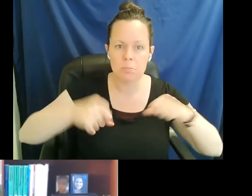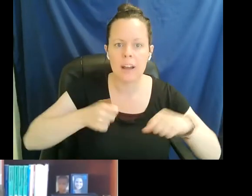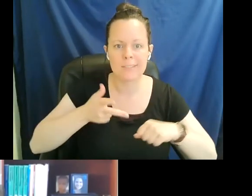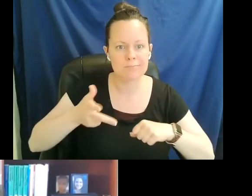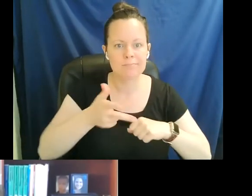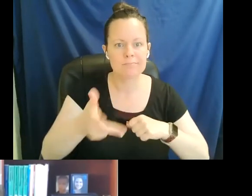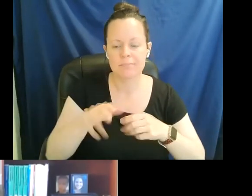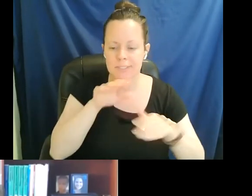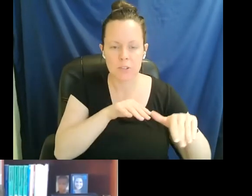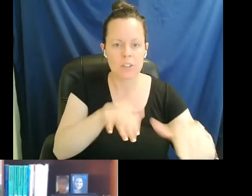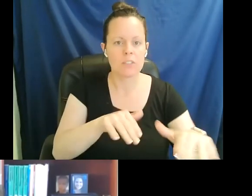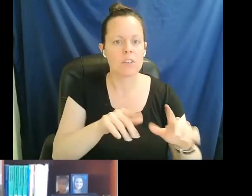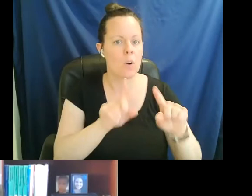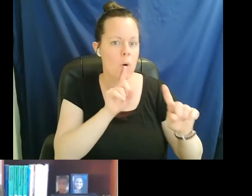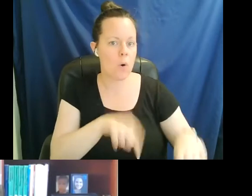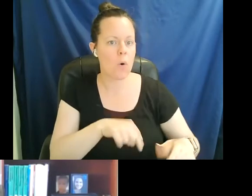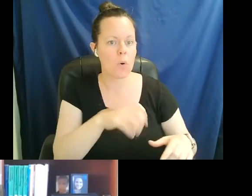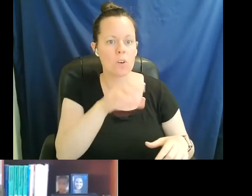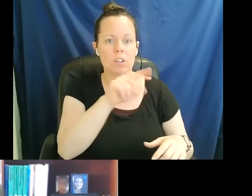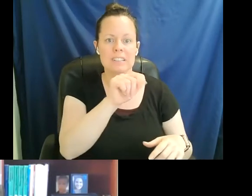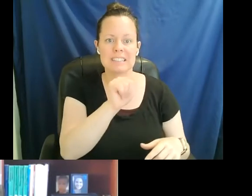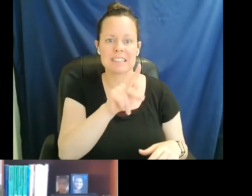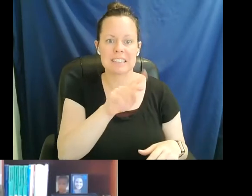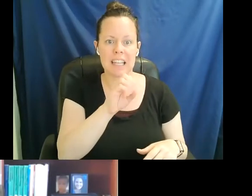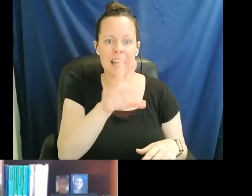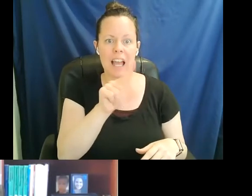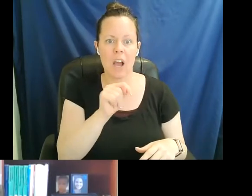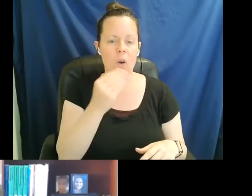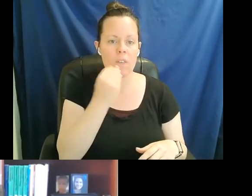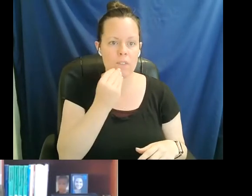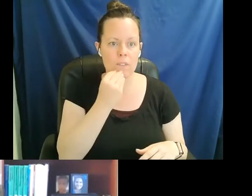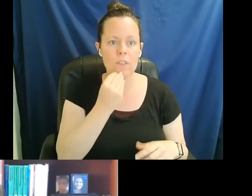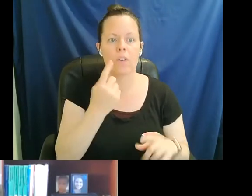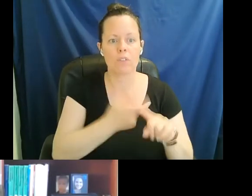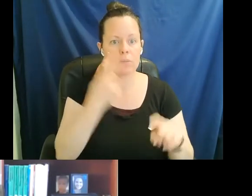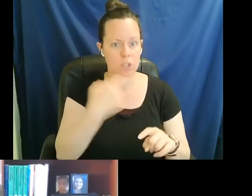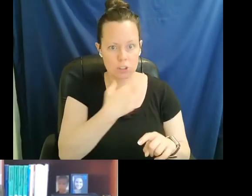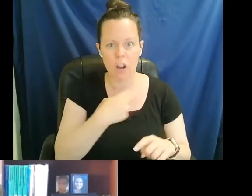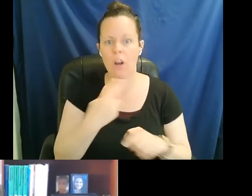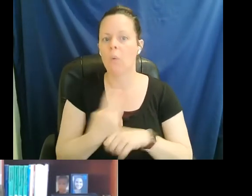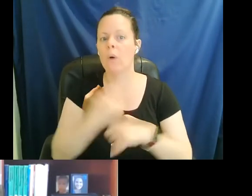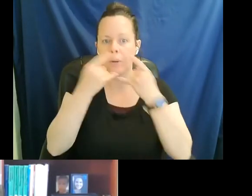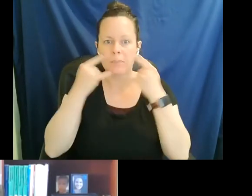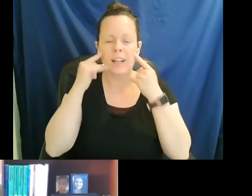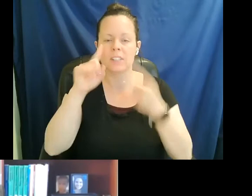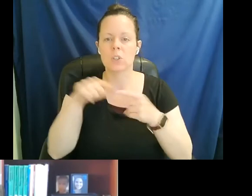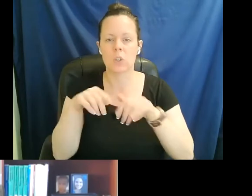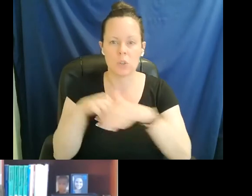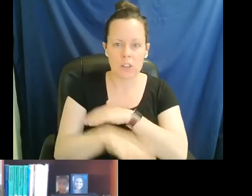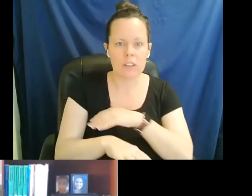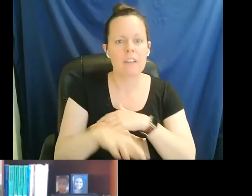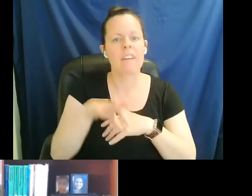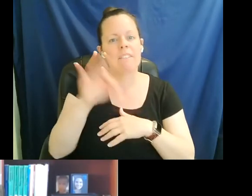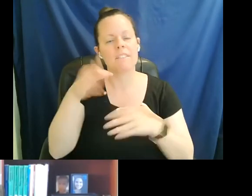Get takeout food from your favorite restaurant, and wear your mask when you go in to pick it up. Find ways to have fun,